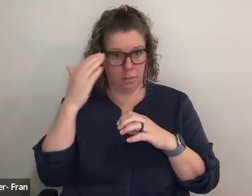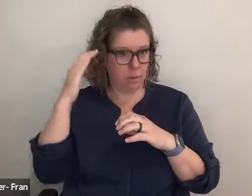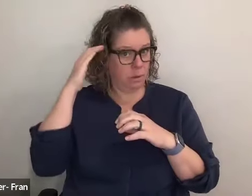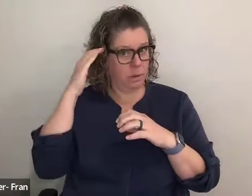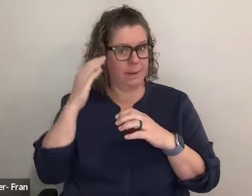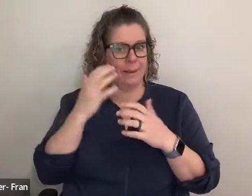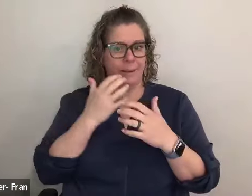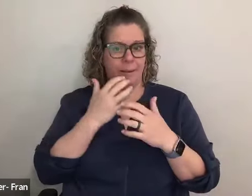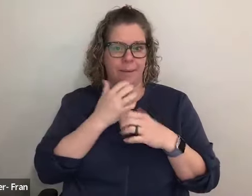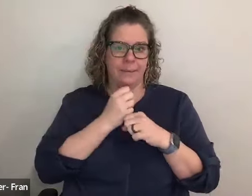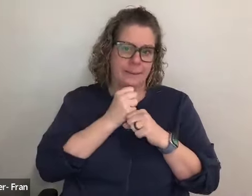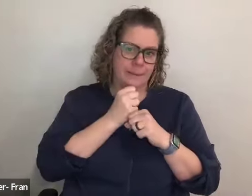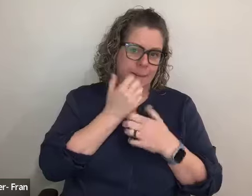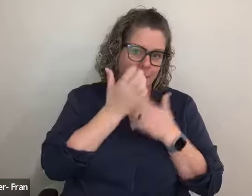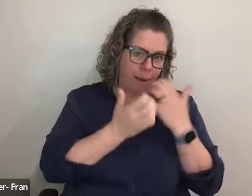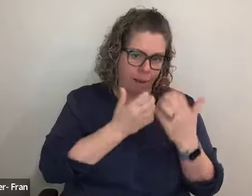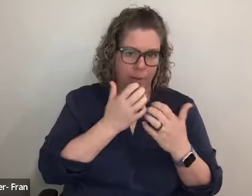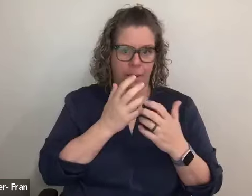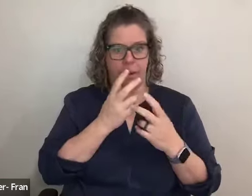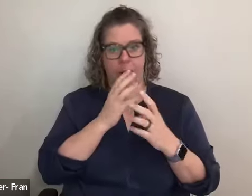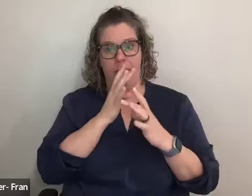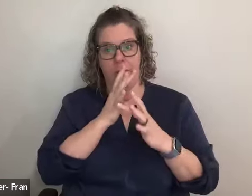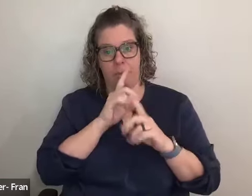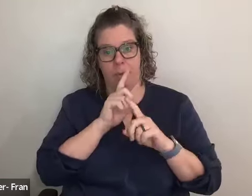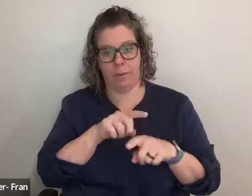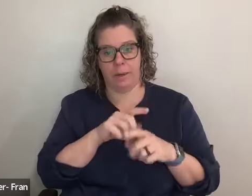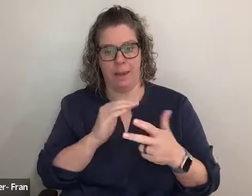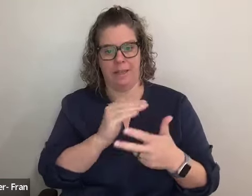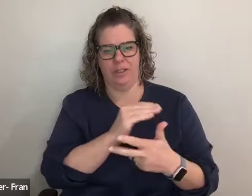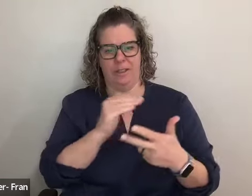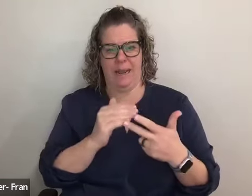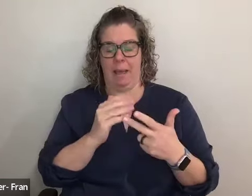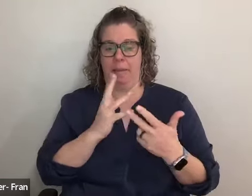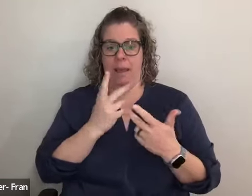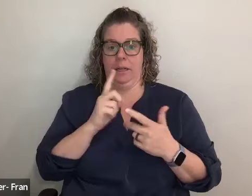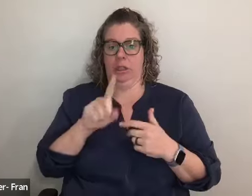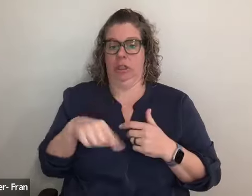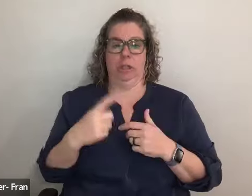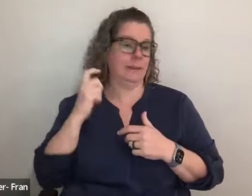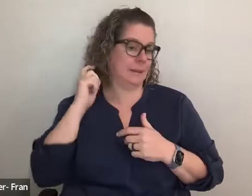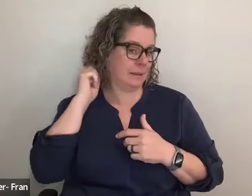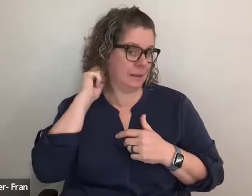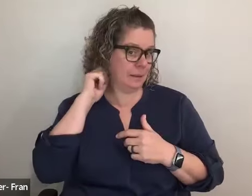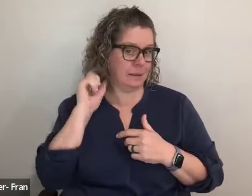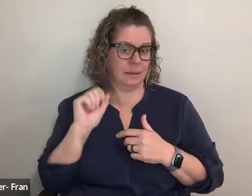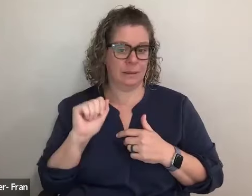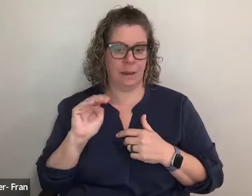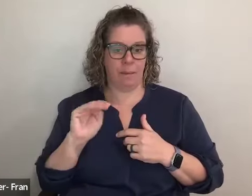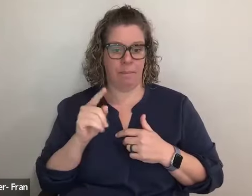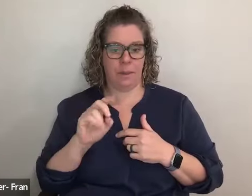yelling, sometimes it's verbal reactions, and then the survival state. So our amygdala is part of that, and